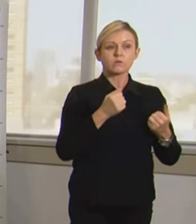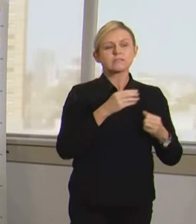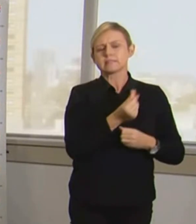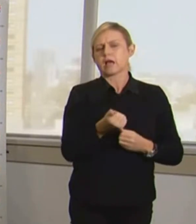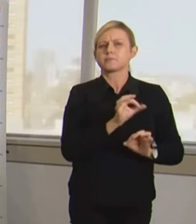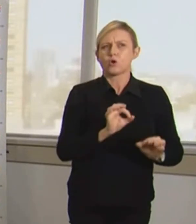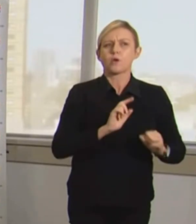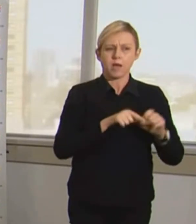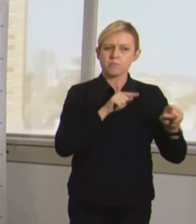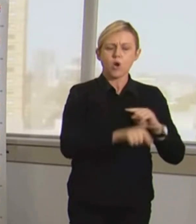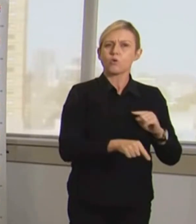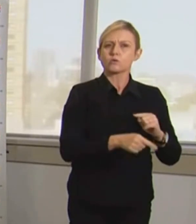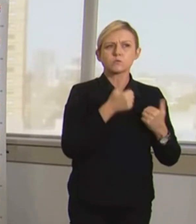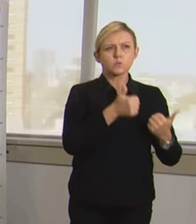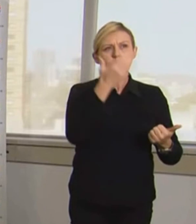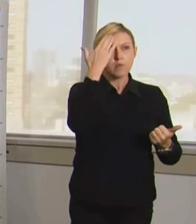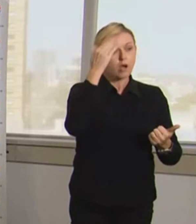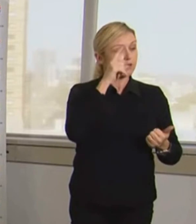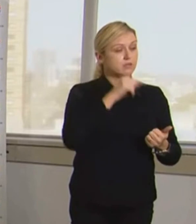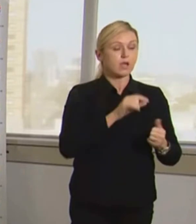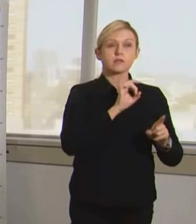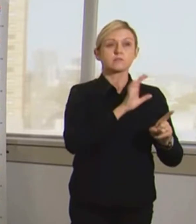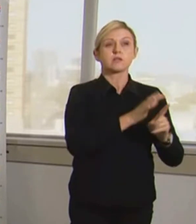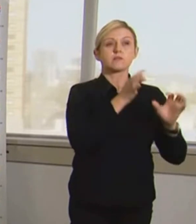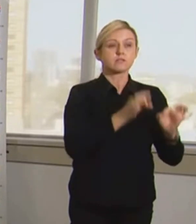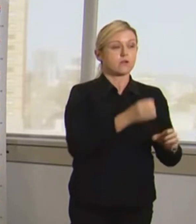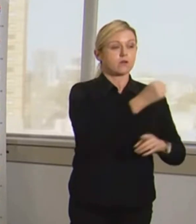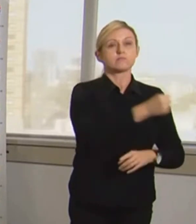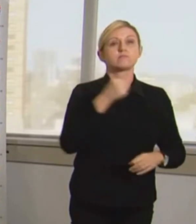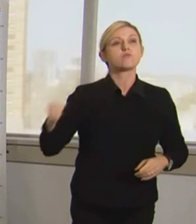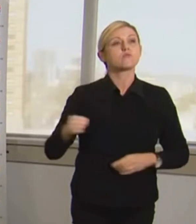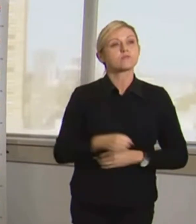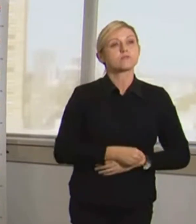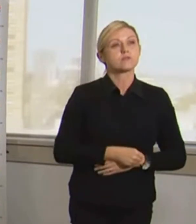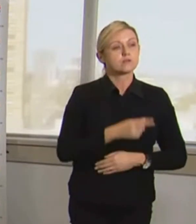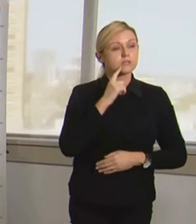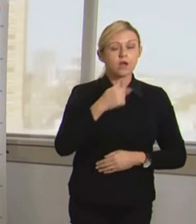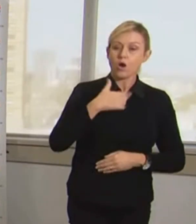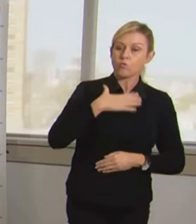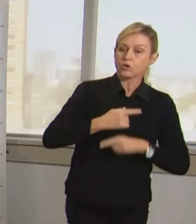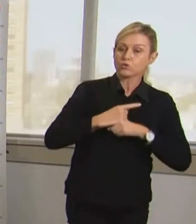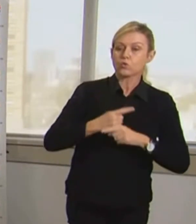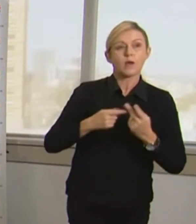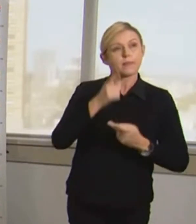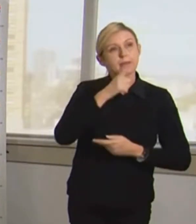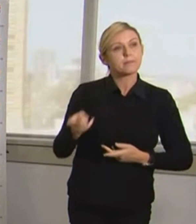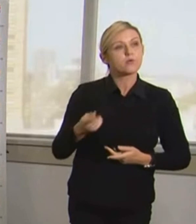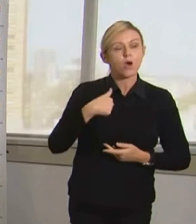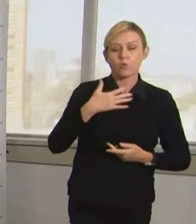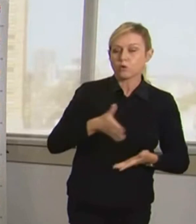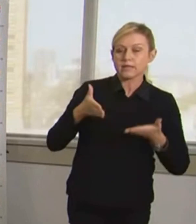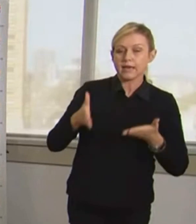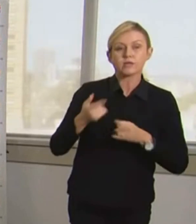residents have a choice at any stage to be able to change those arrangements and say, well, I want you to talk to other people, as I understand it. As